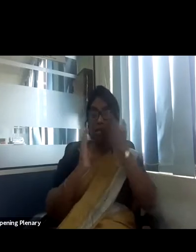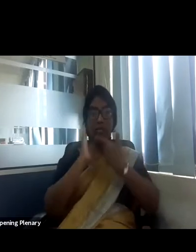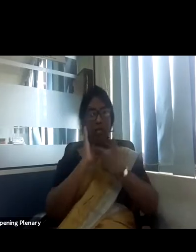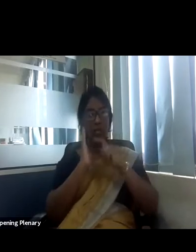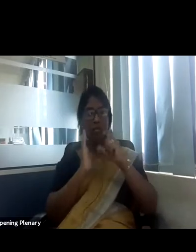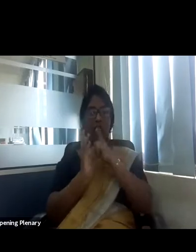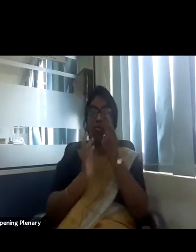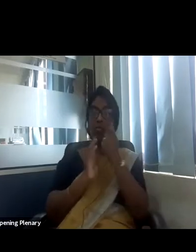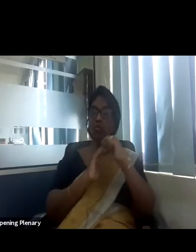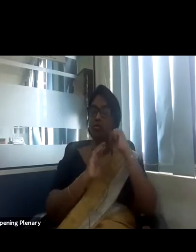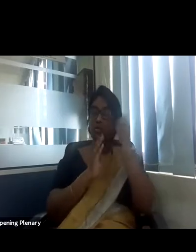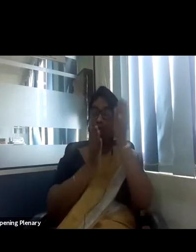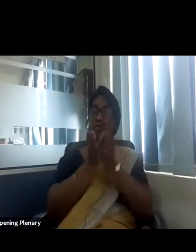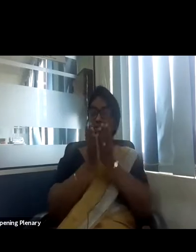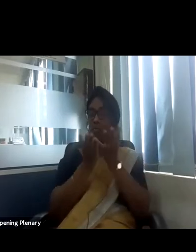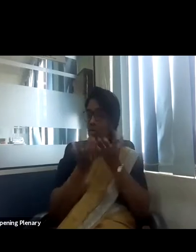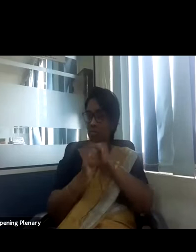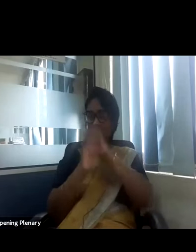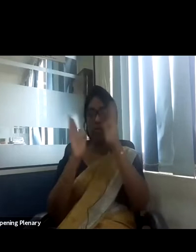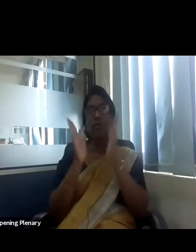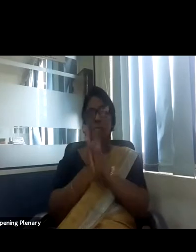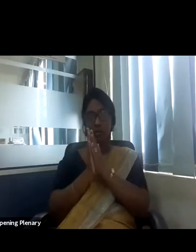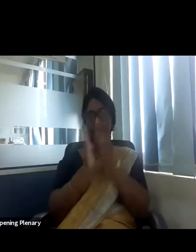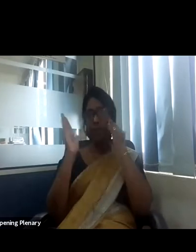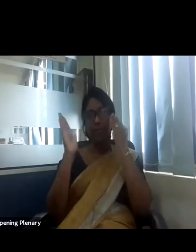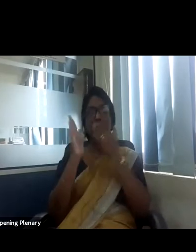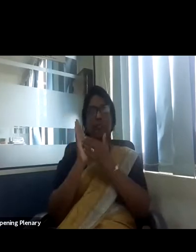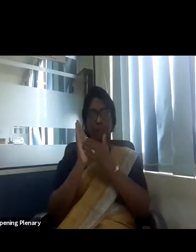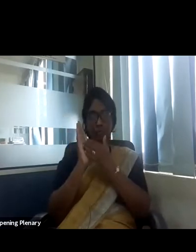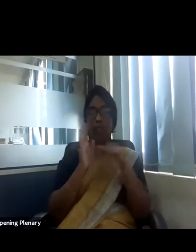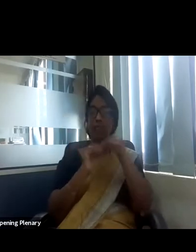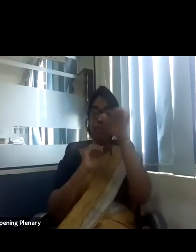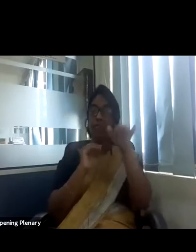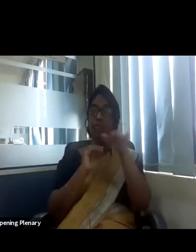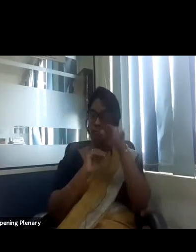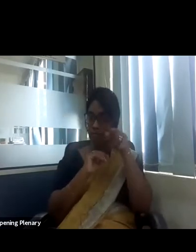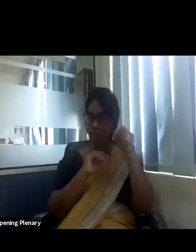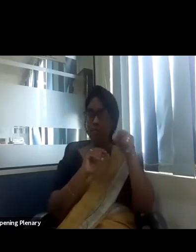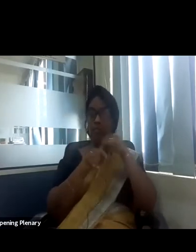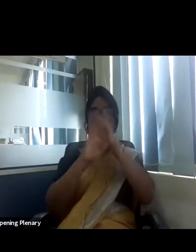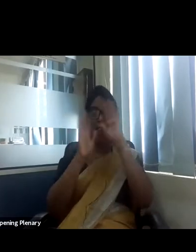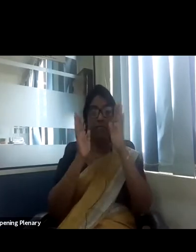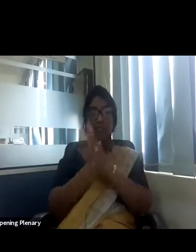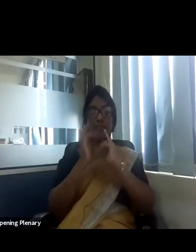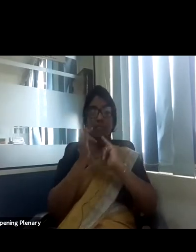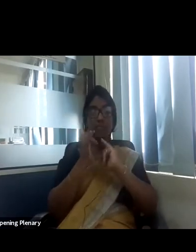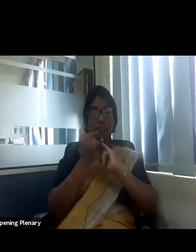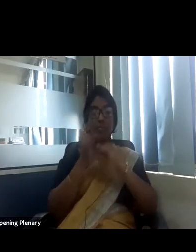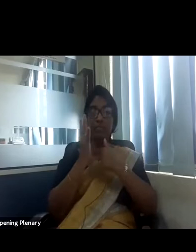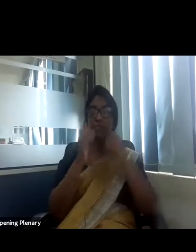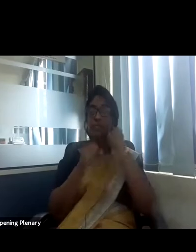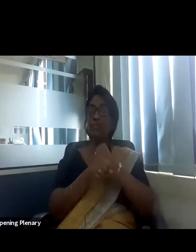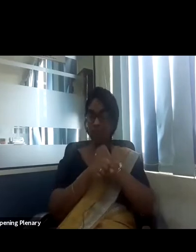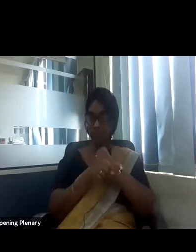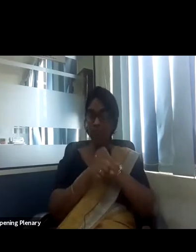all sectors of the society are necessary to achieve SDG by the target year. This